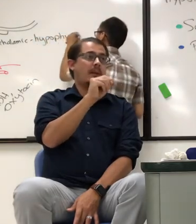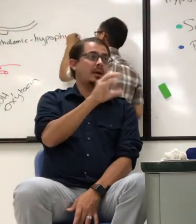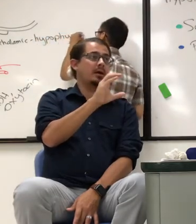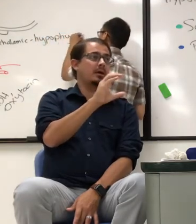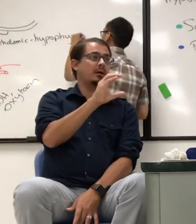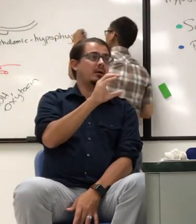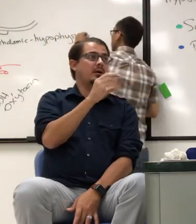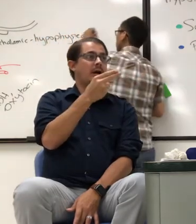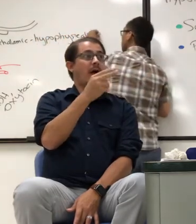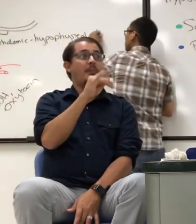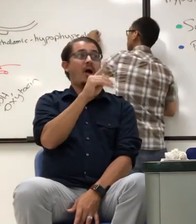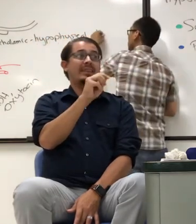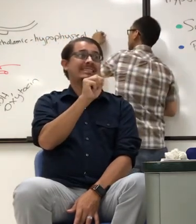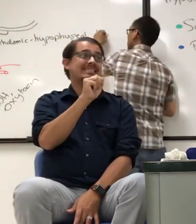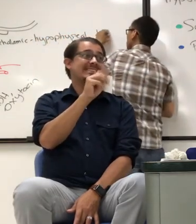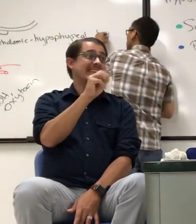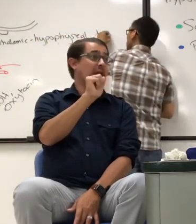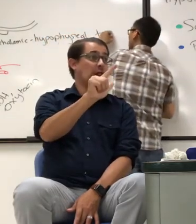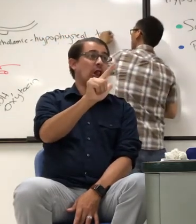Hypophyseal